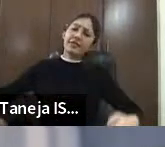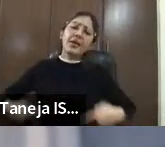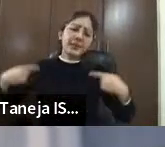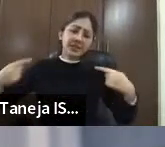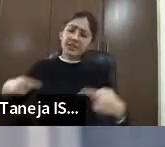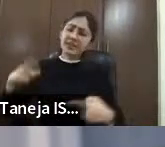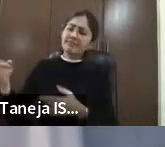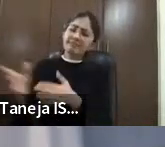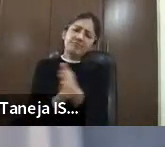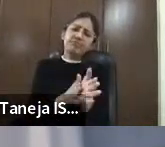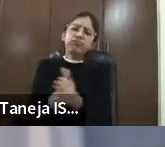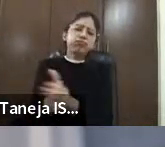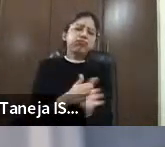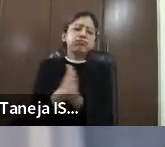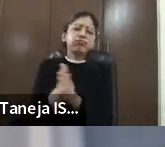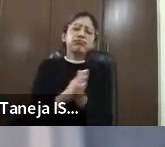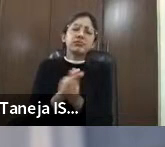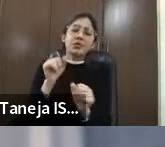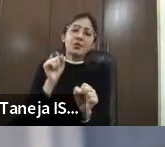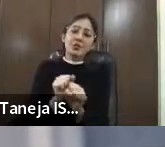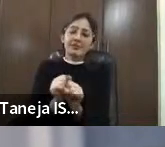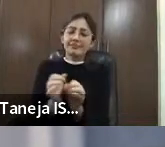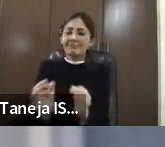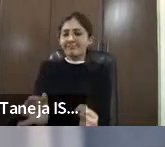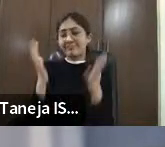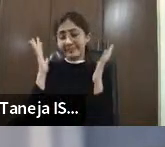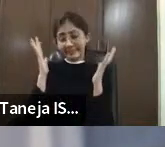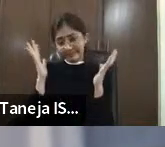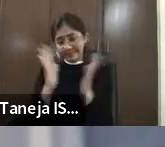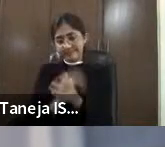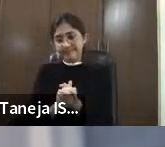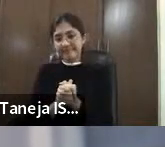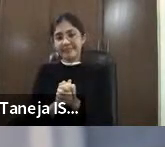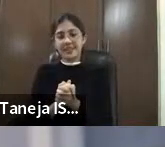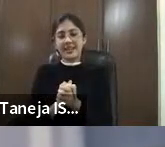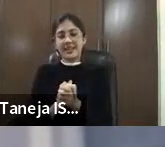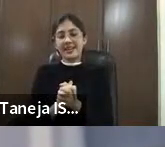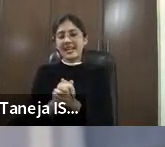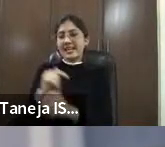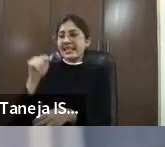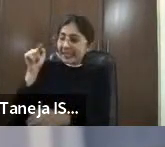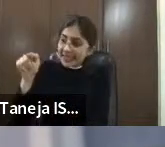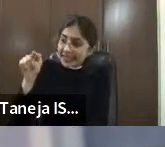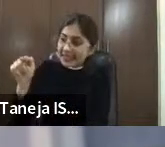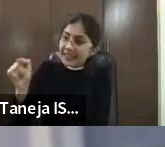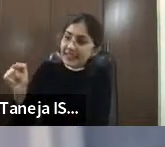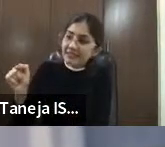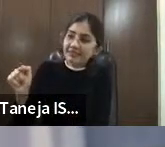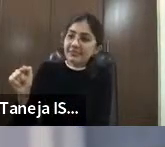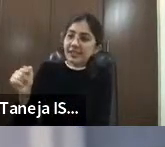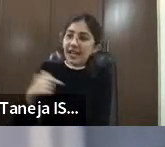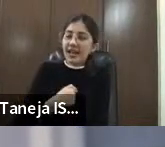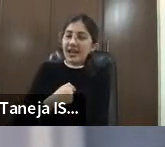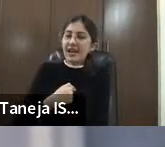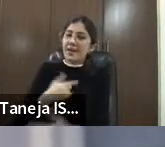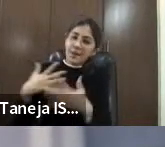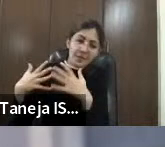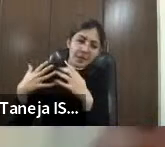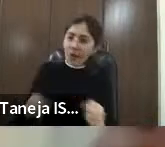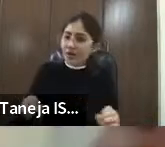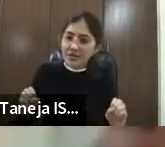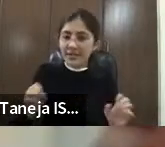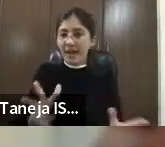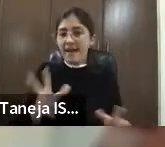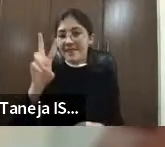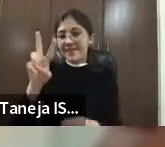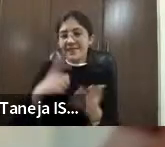to the work he was doing. And this made me to start Vriddhi Training Cum